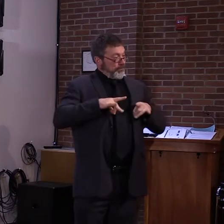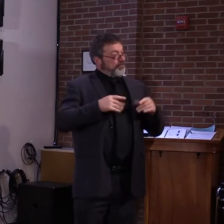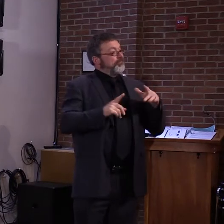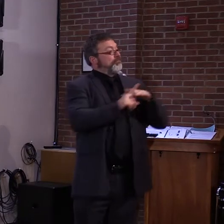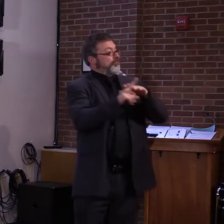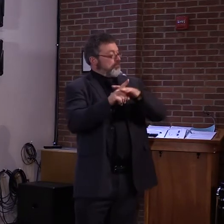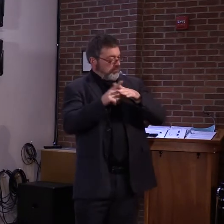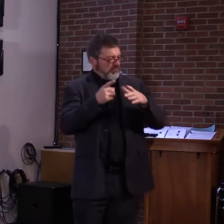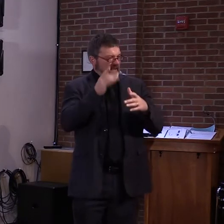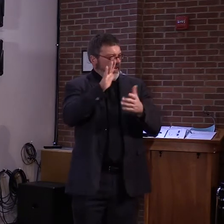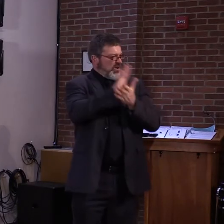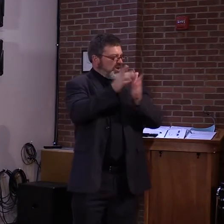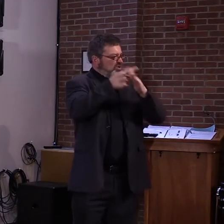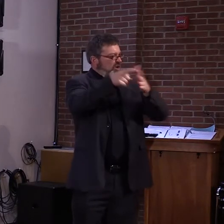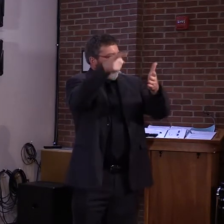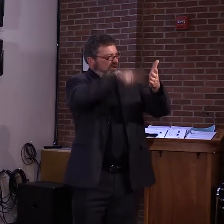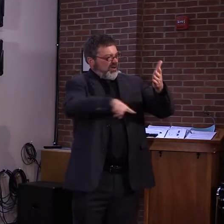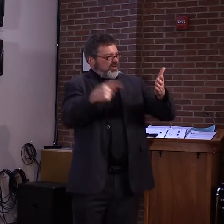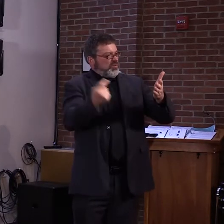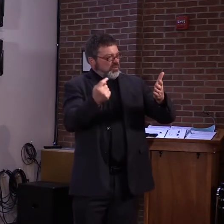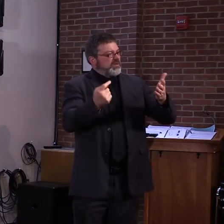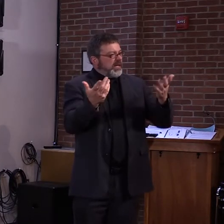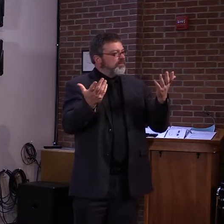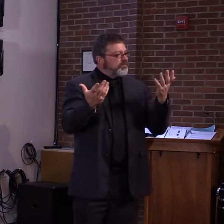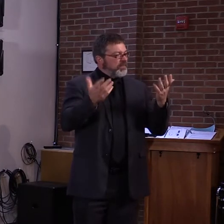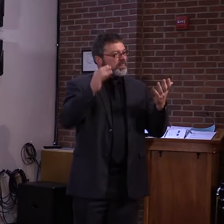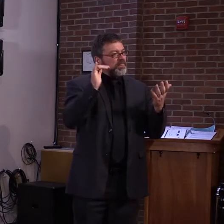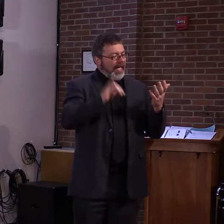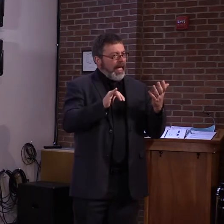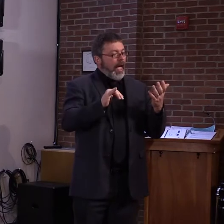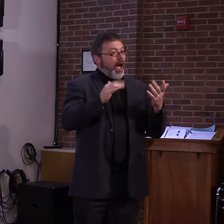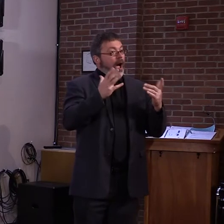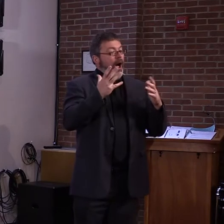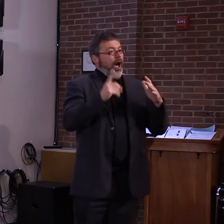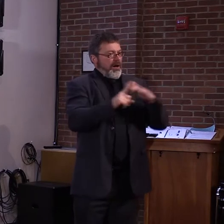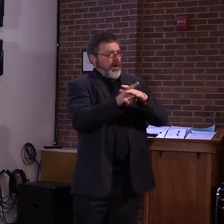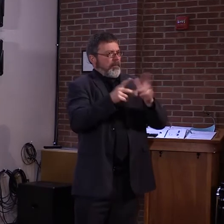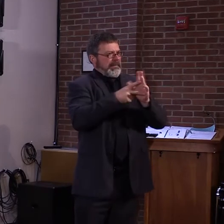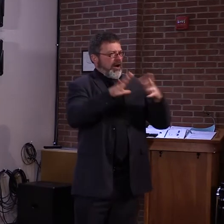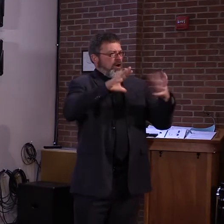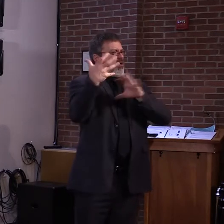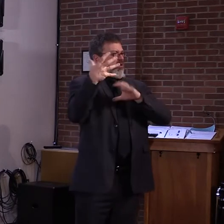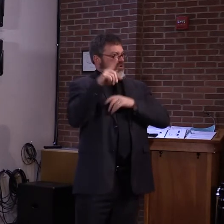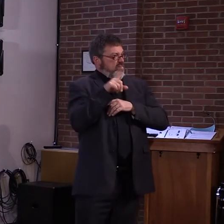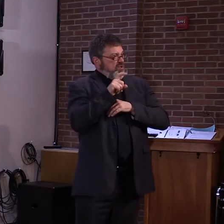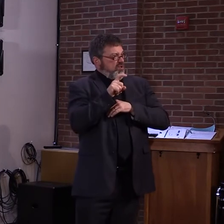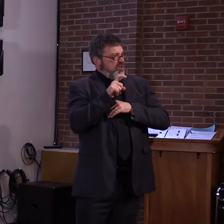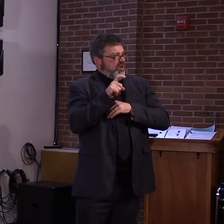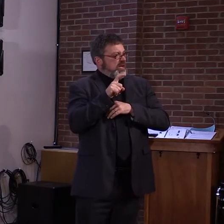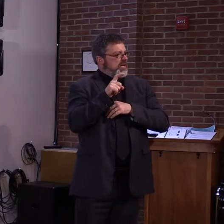lot of negative reactions about the plan to keep Vermonters in the dark.